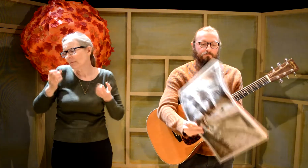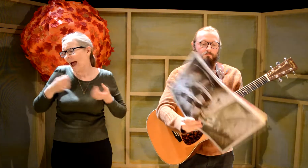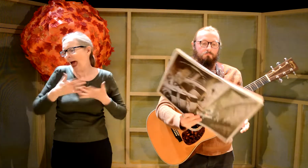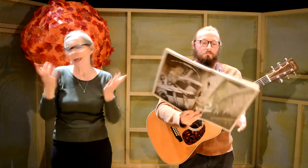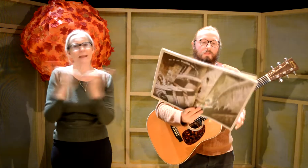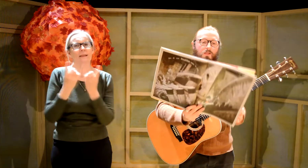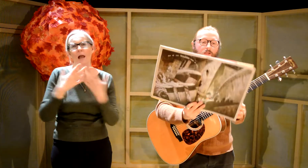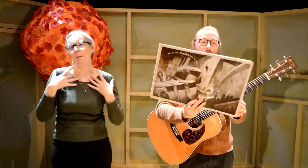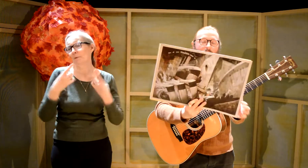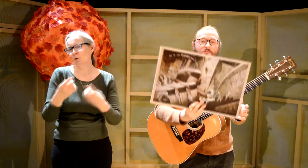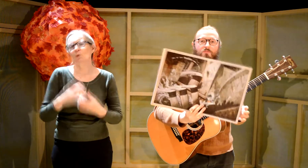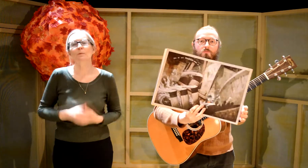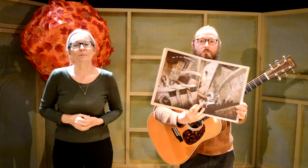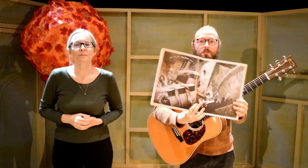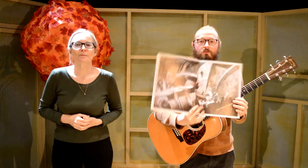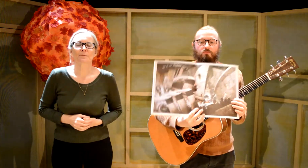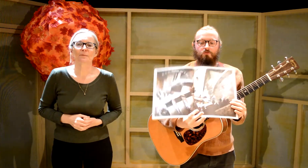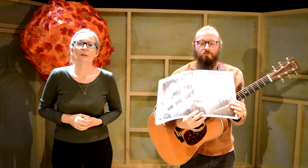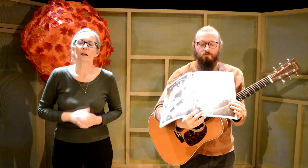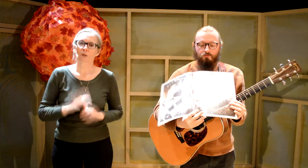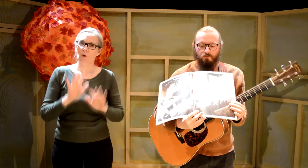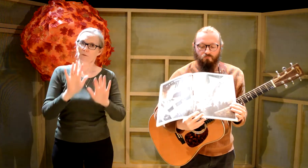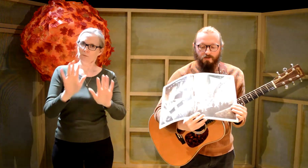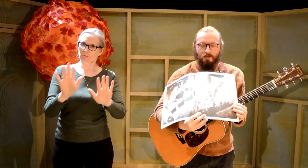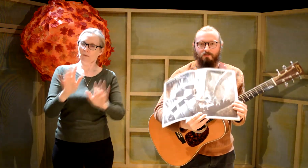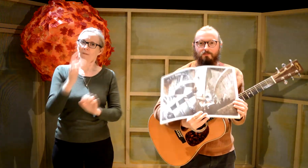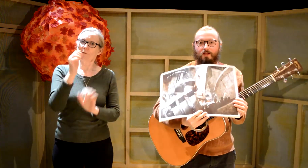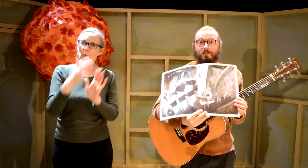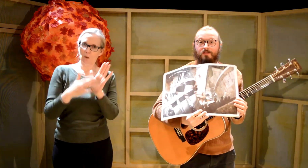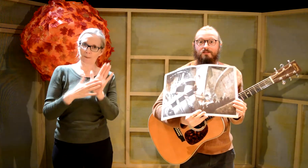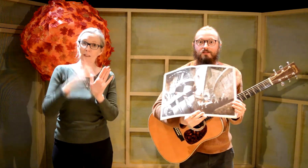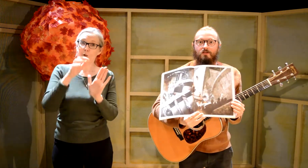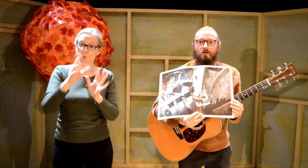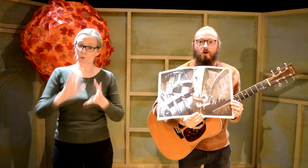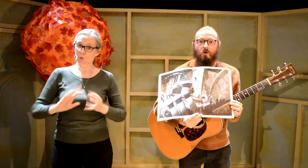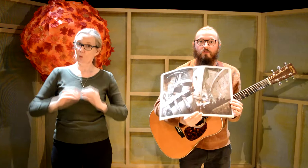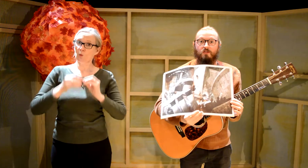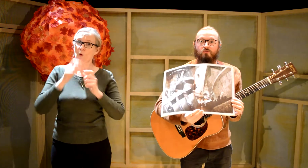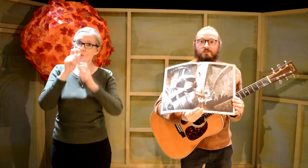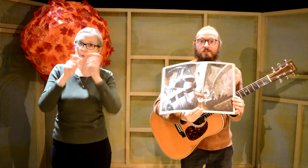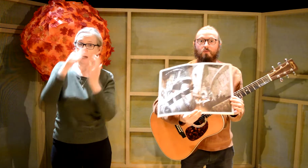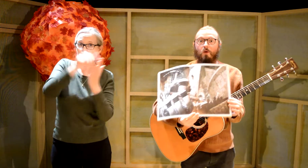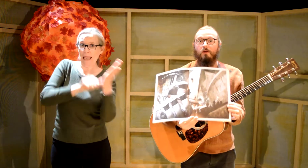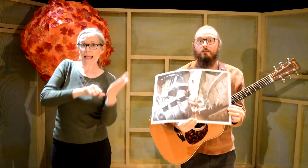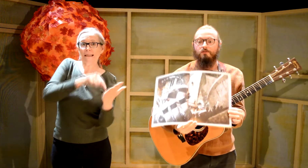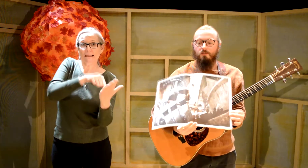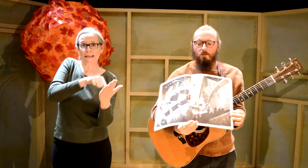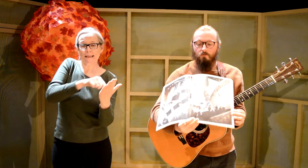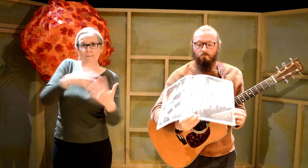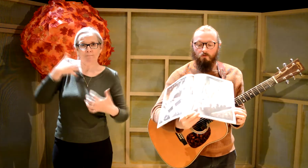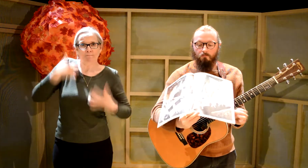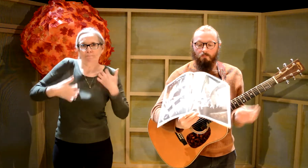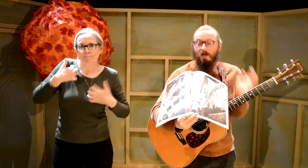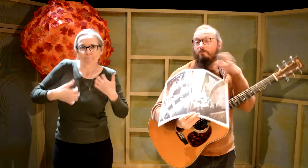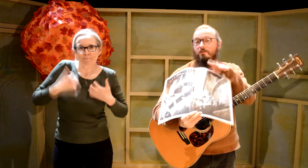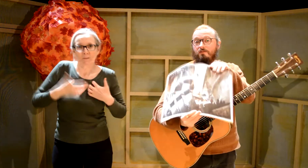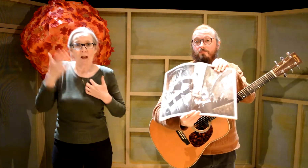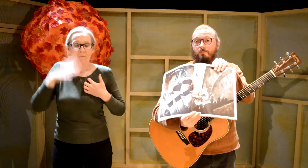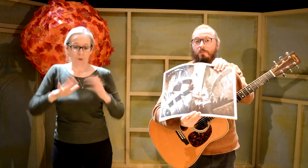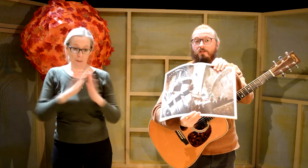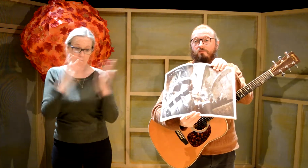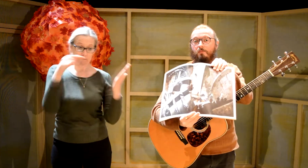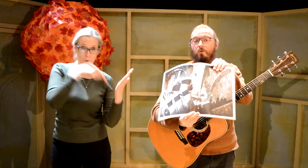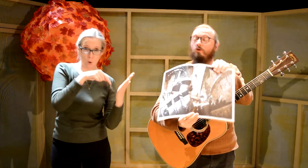So, have a few minutes just to write a list of interesting words from either